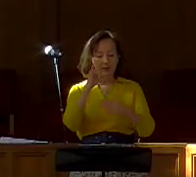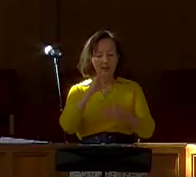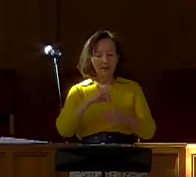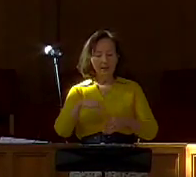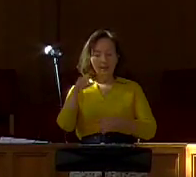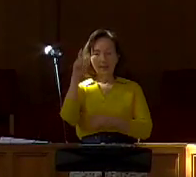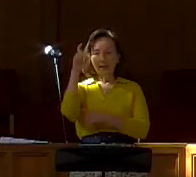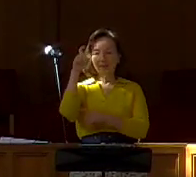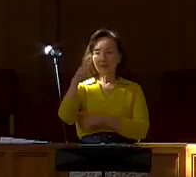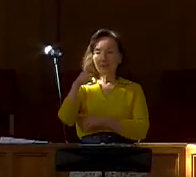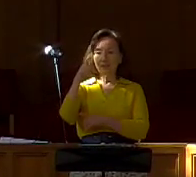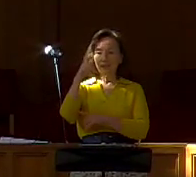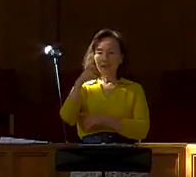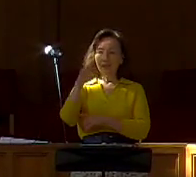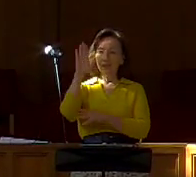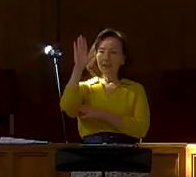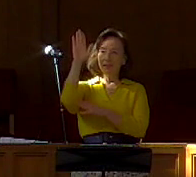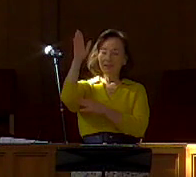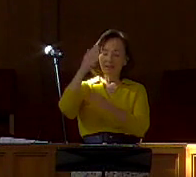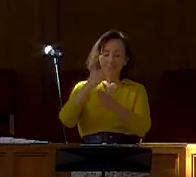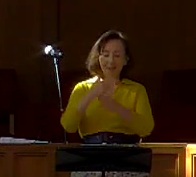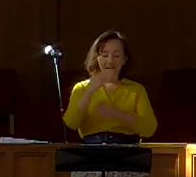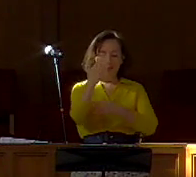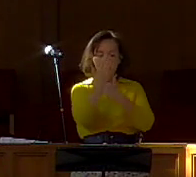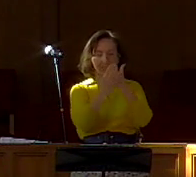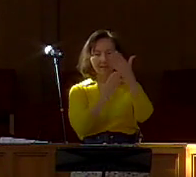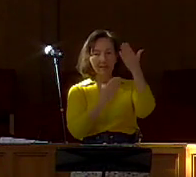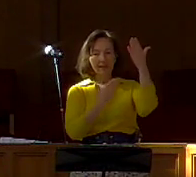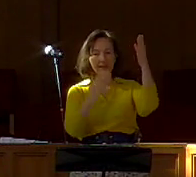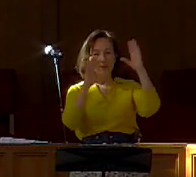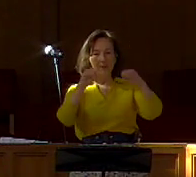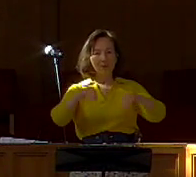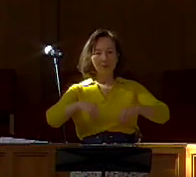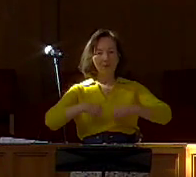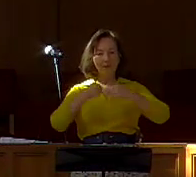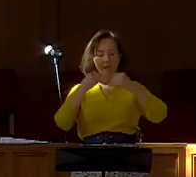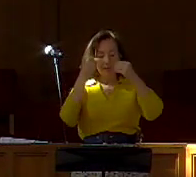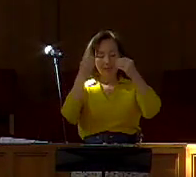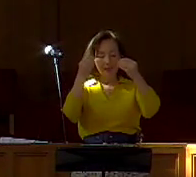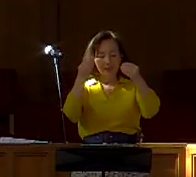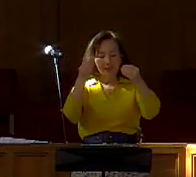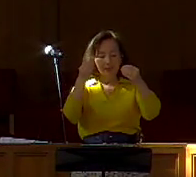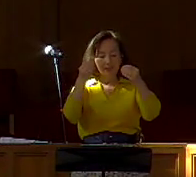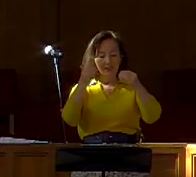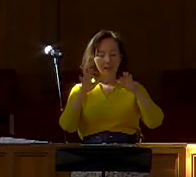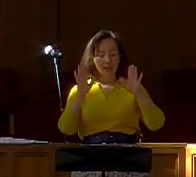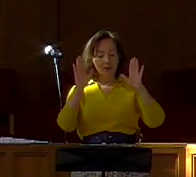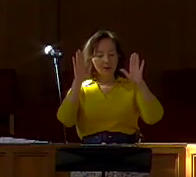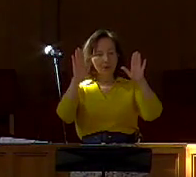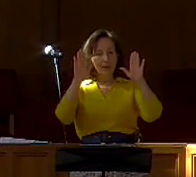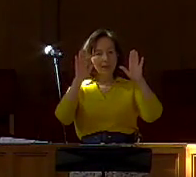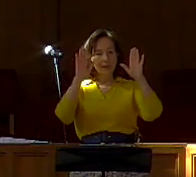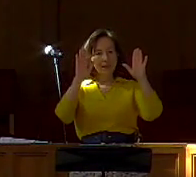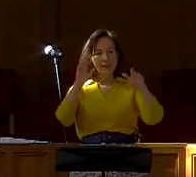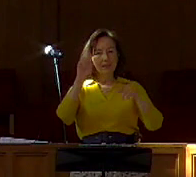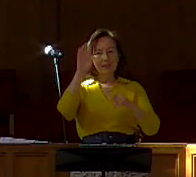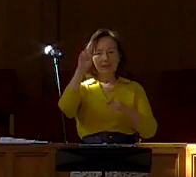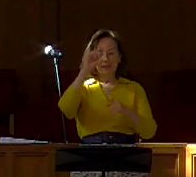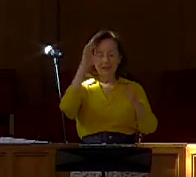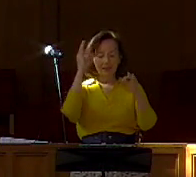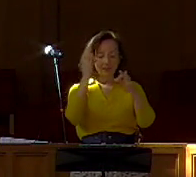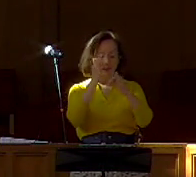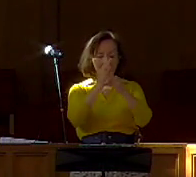All I have needed, Thy hand hath provided. Great